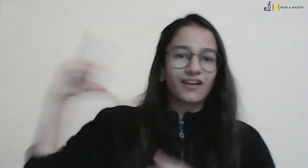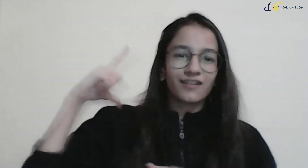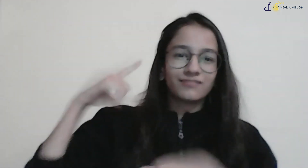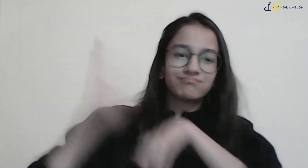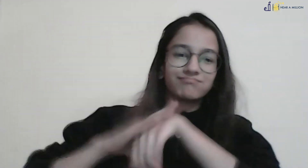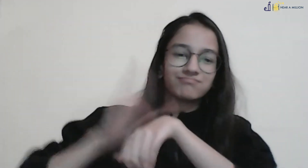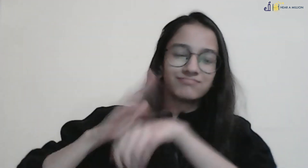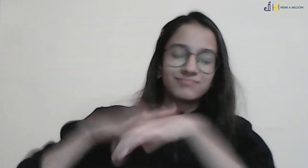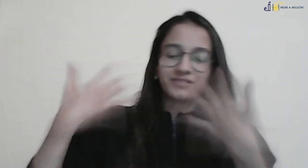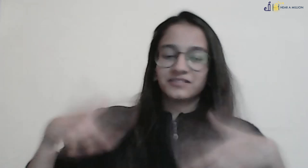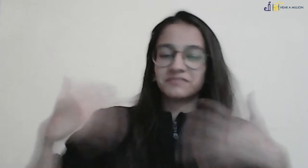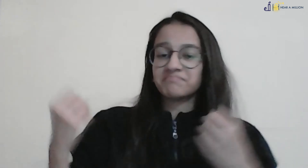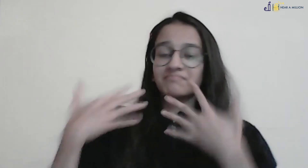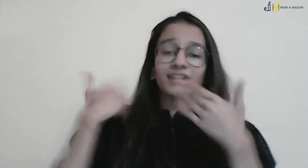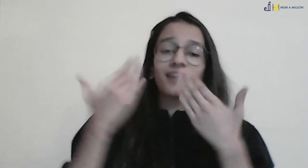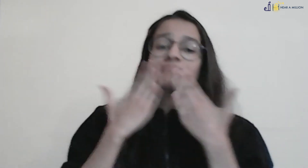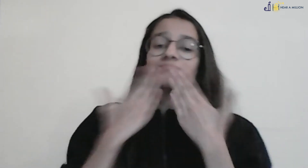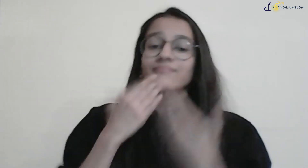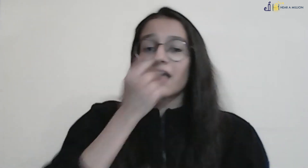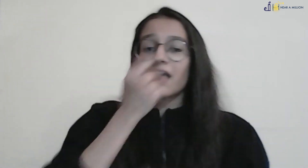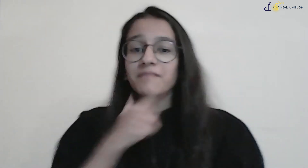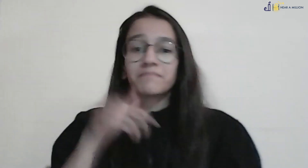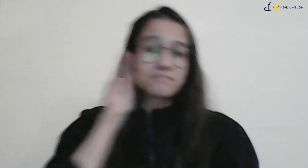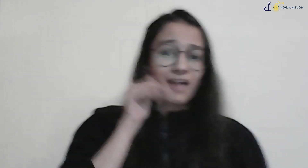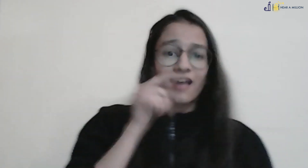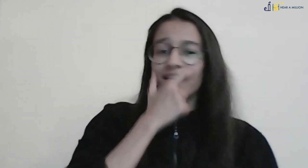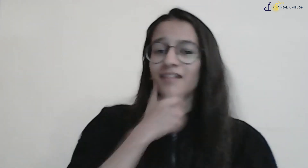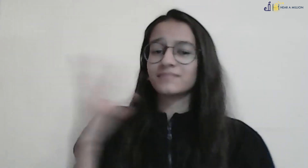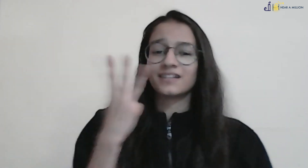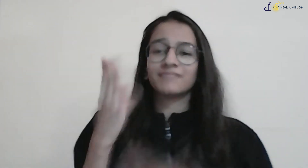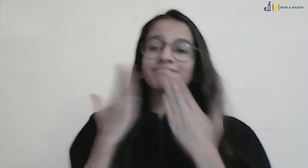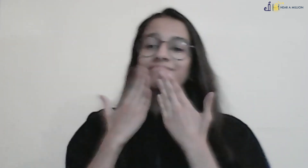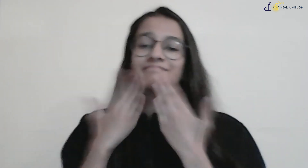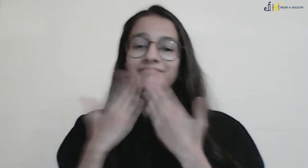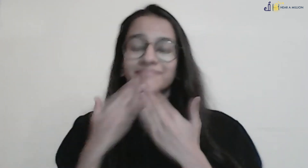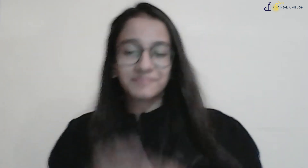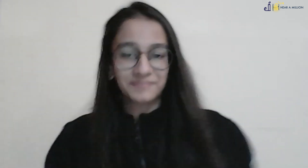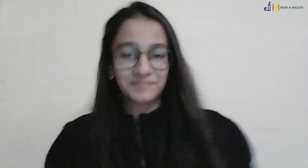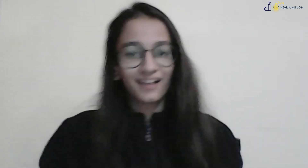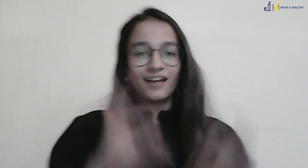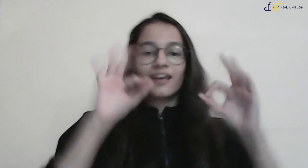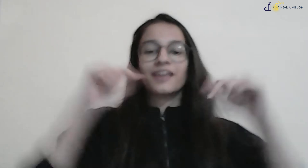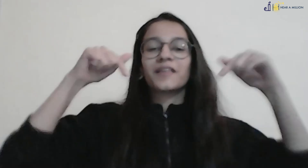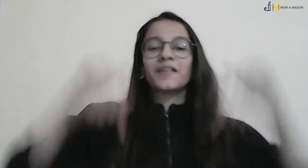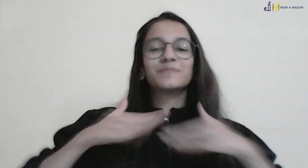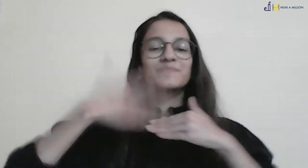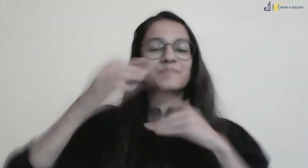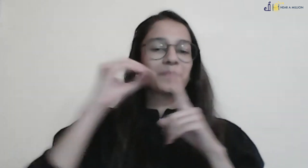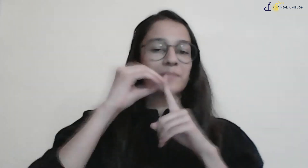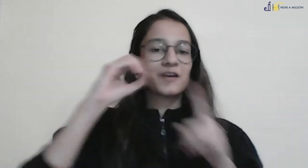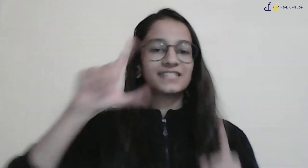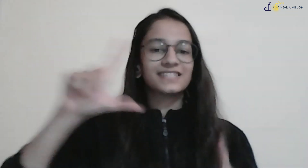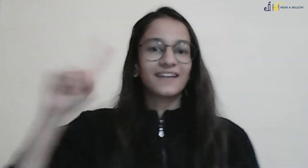Wow, such a great, inspiring story, from deaf leaders. Such a great experience. Thank you, Dr. Alim, Mr. Sujit, and